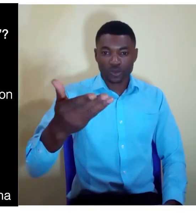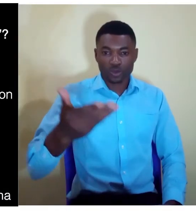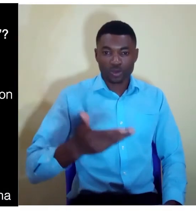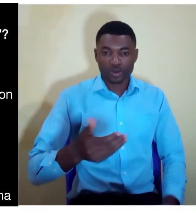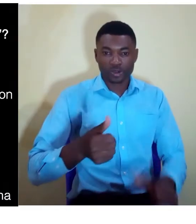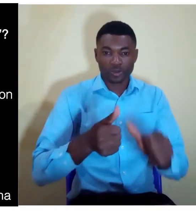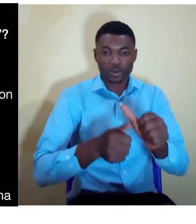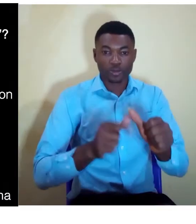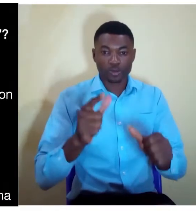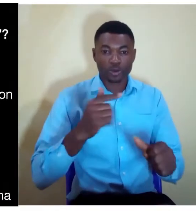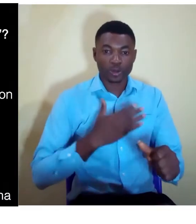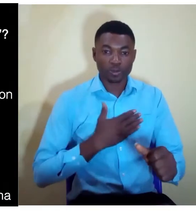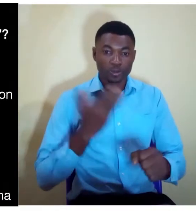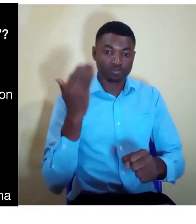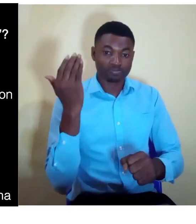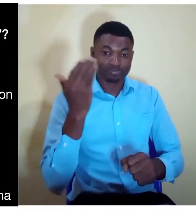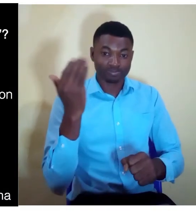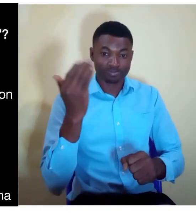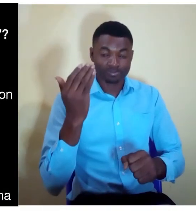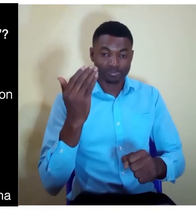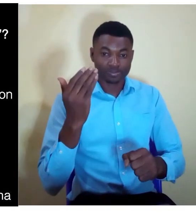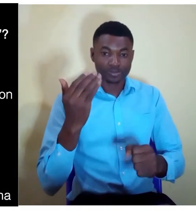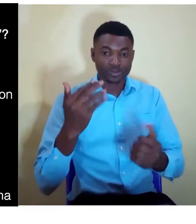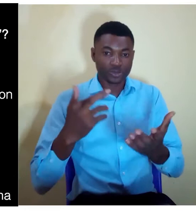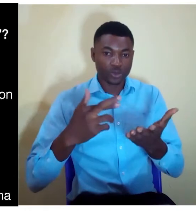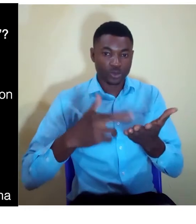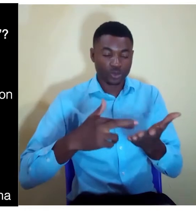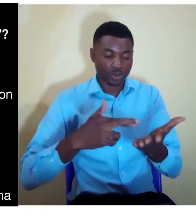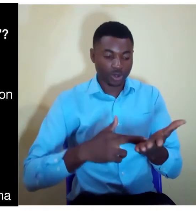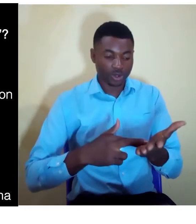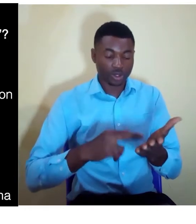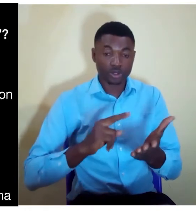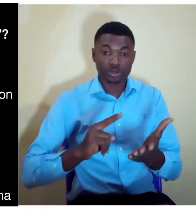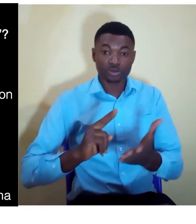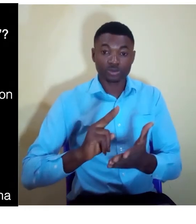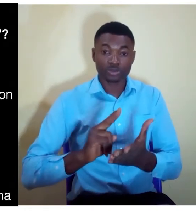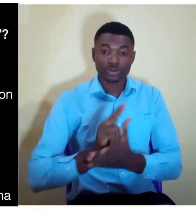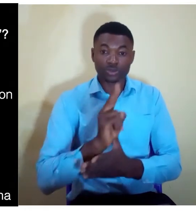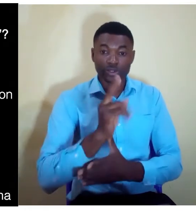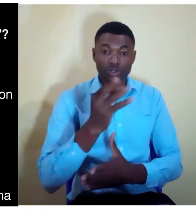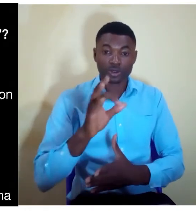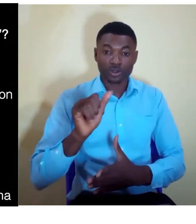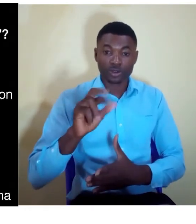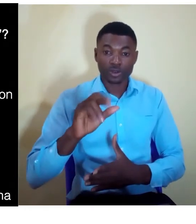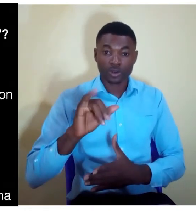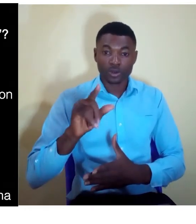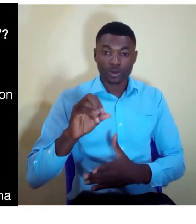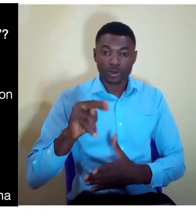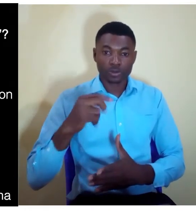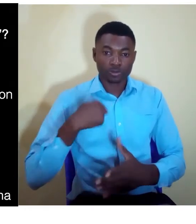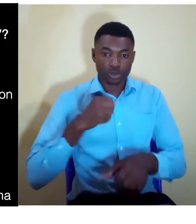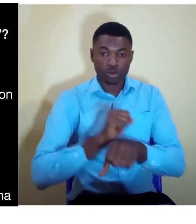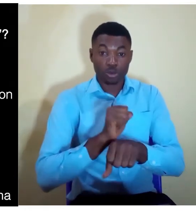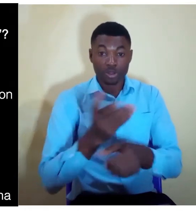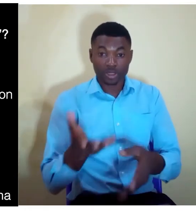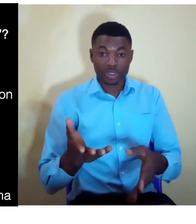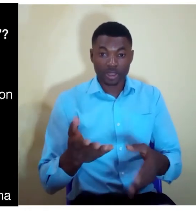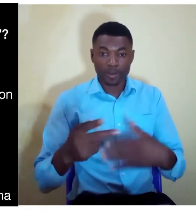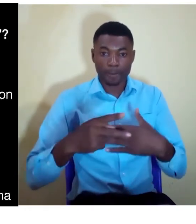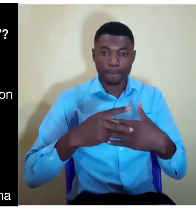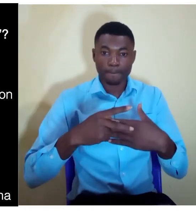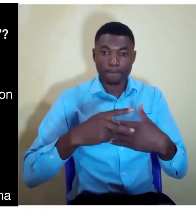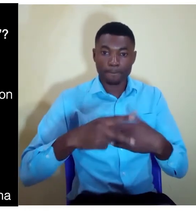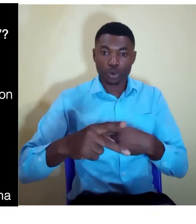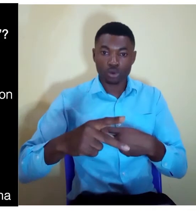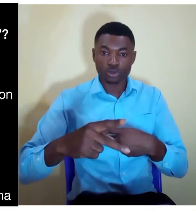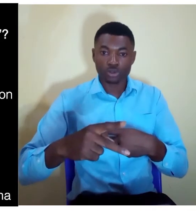Welcome everyone to my presentation, recorded at University of Arizona, where I am currently serving as a